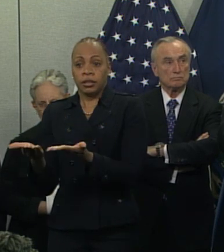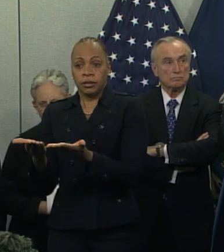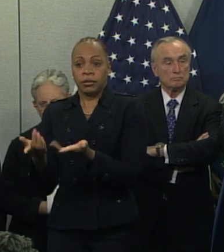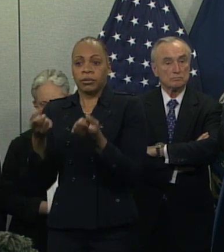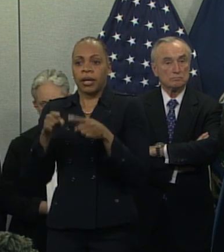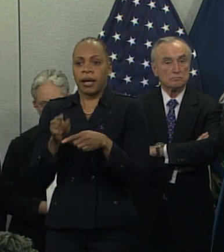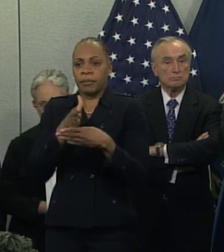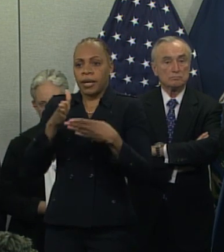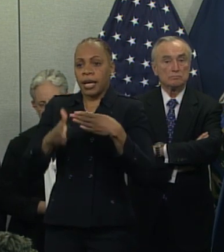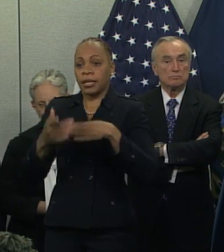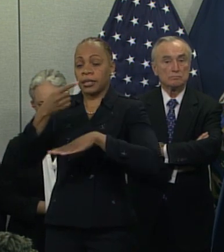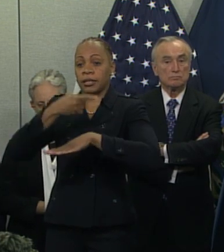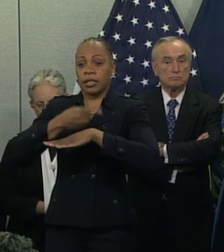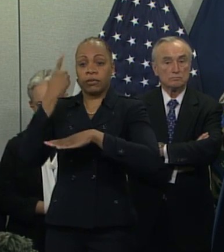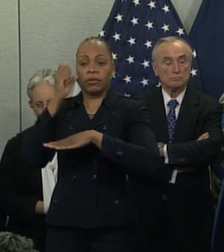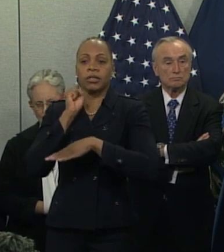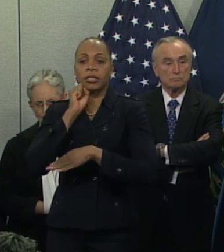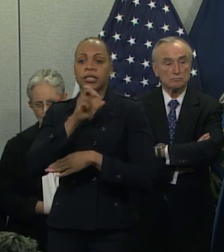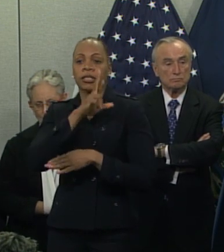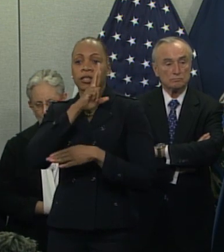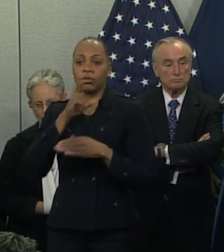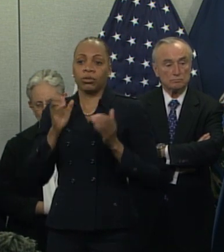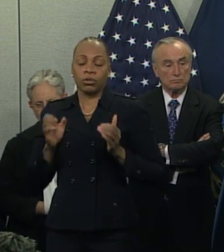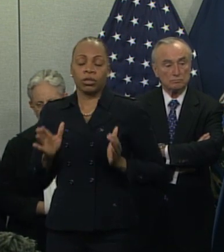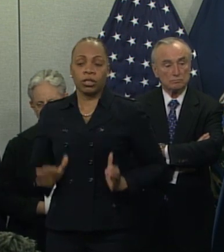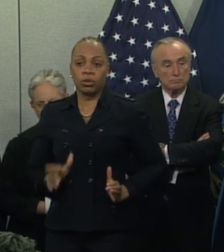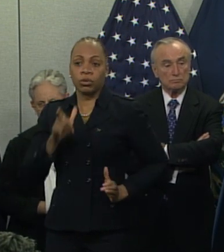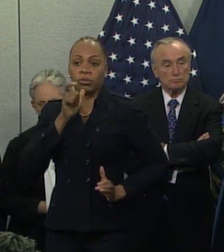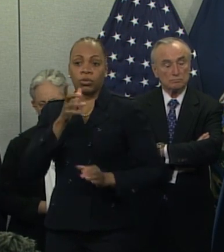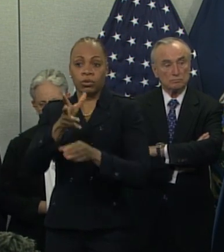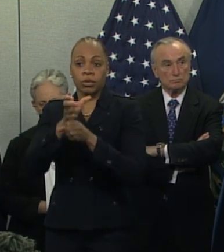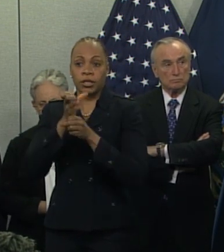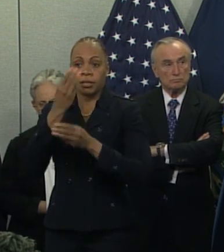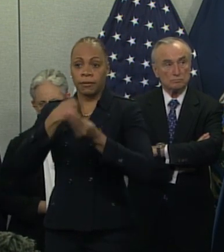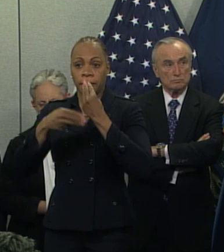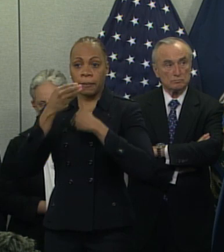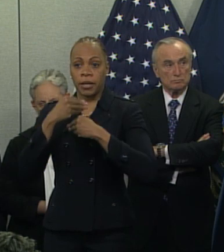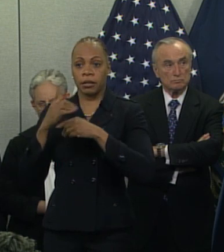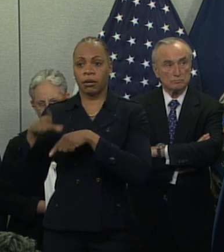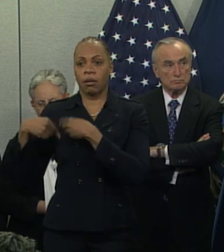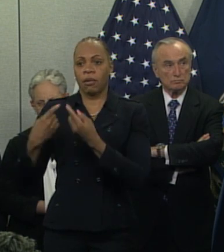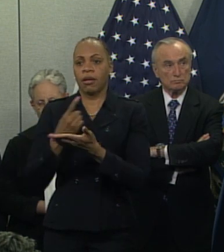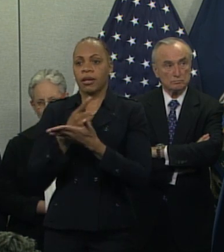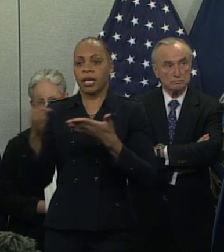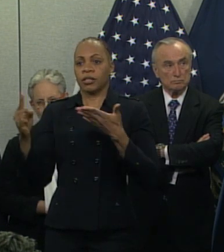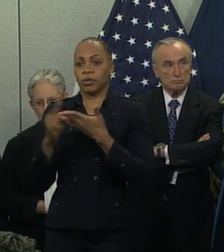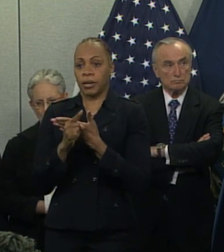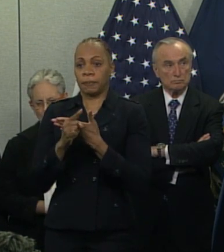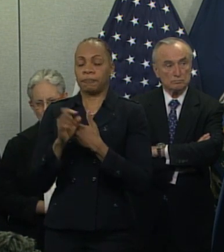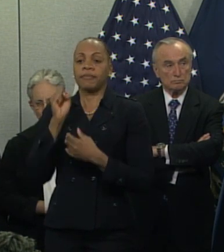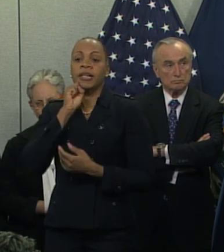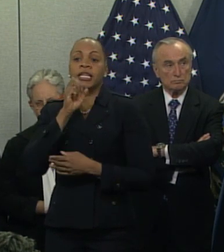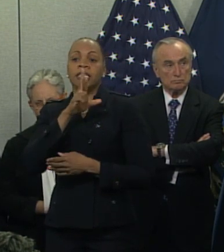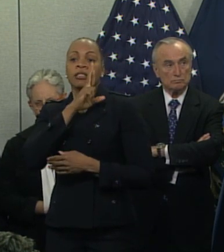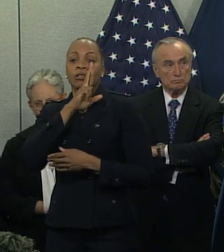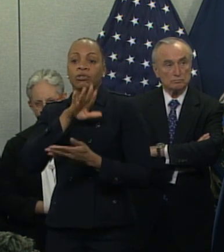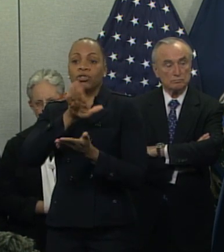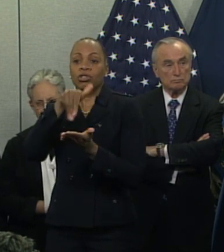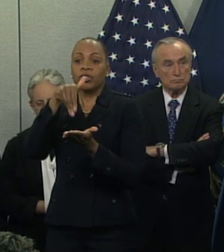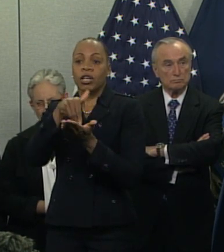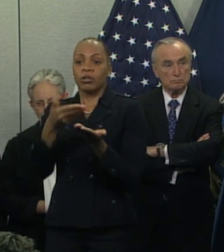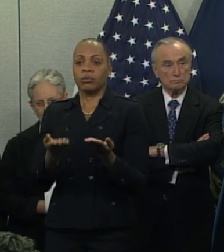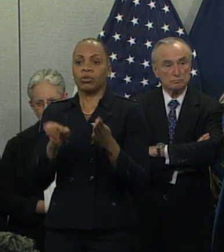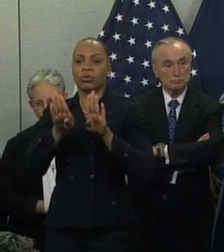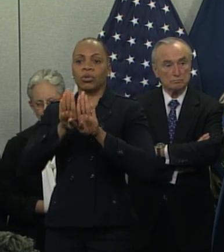get our seniors who receive those meals through to Monday. Important update, senior centers will be closed tomorrow.